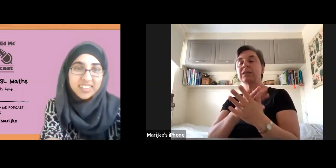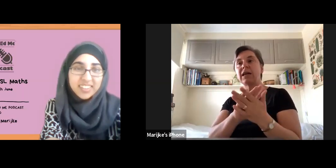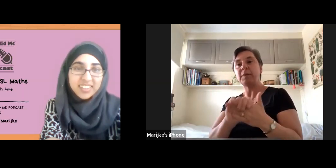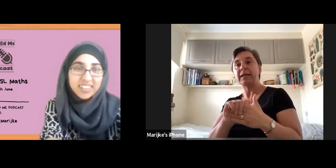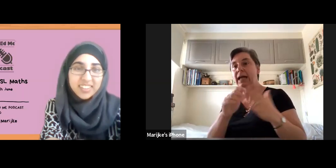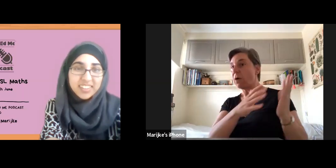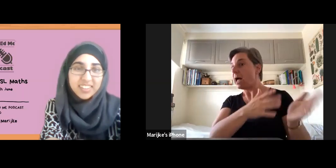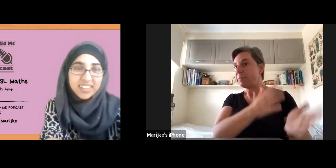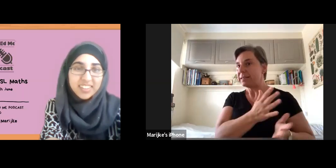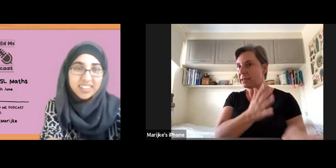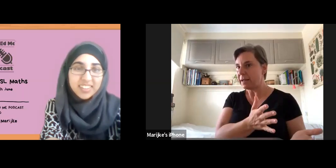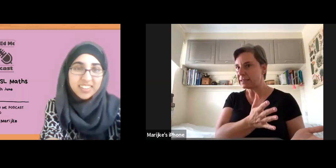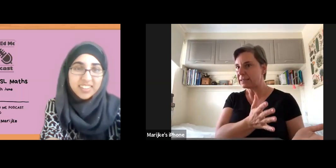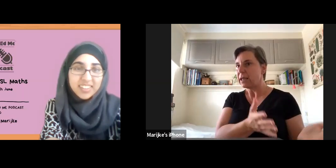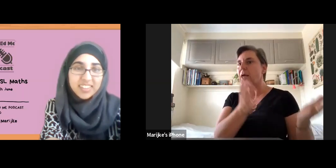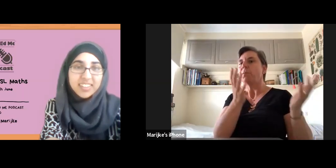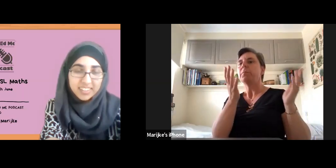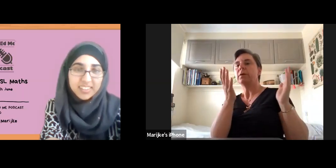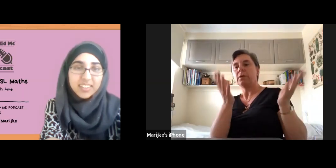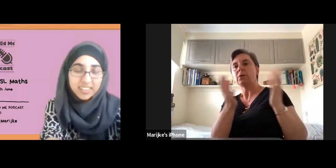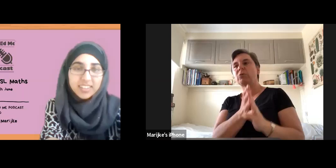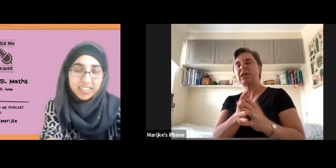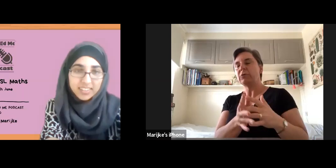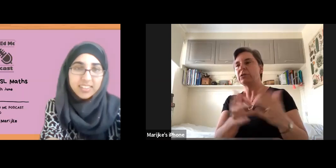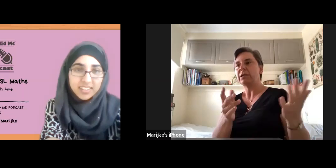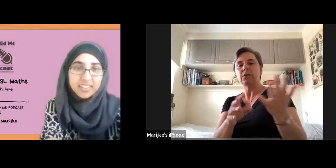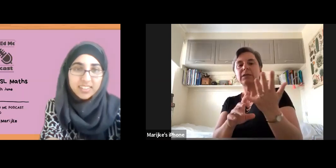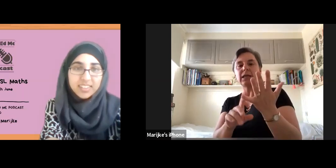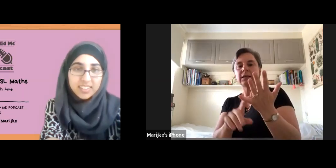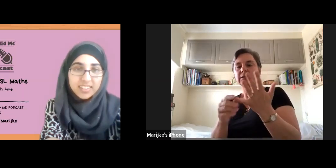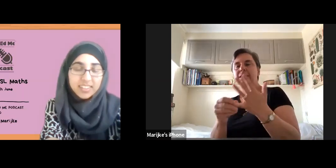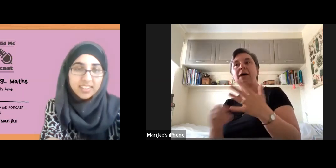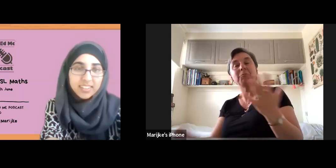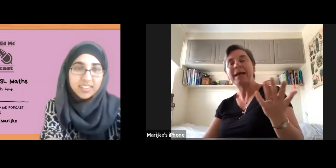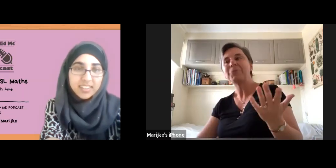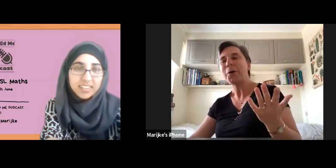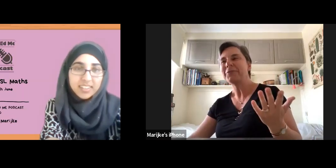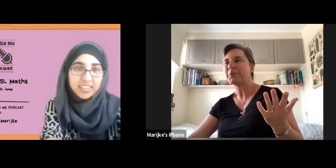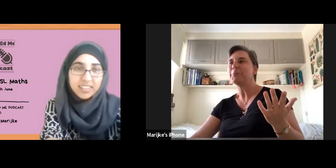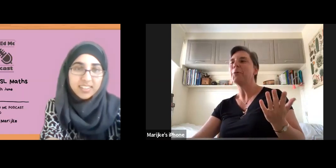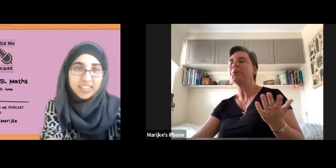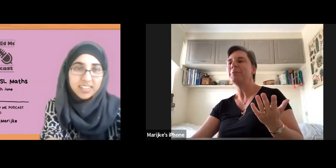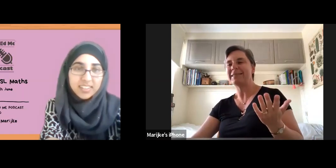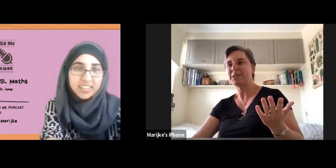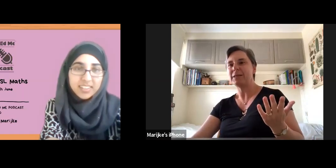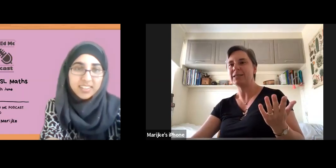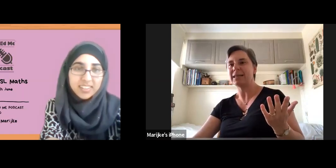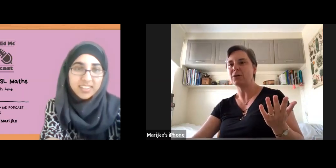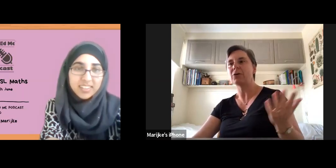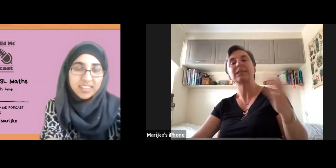I've made now are basic maths. You know, I would say, you know, it's like, I've made one for a mum who messaged me. She said, oh, because I